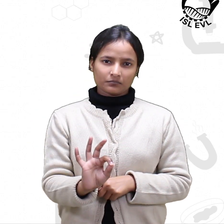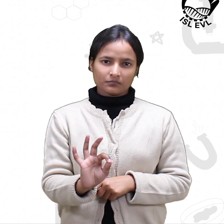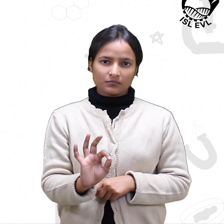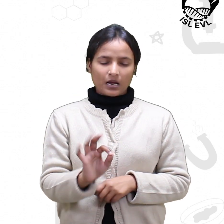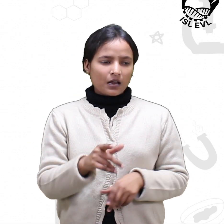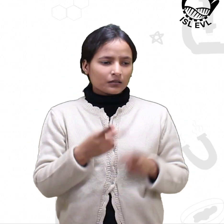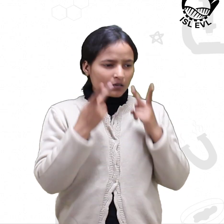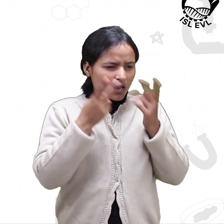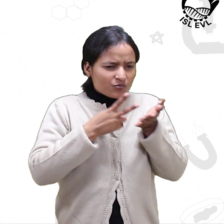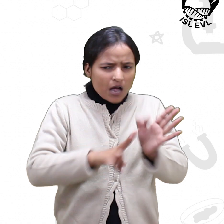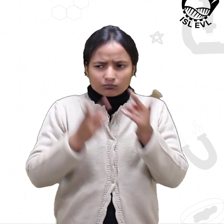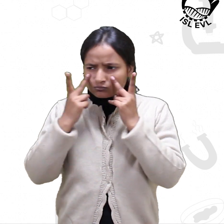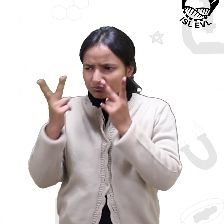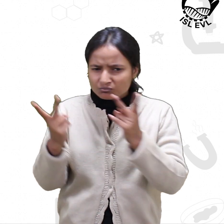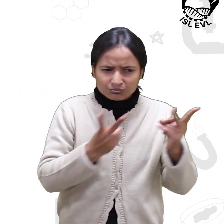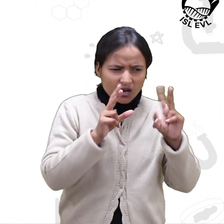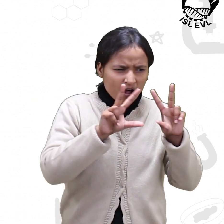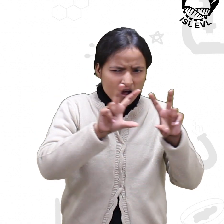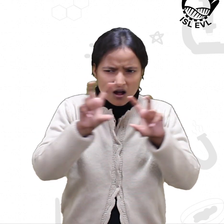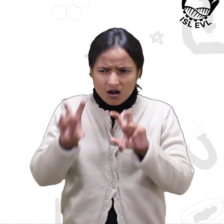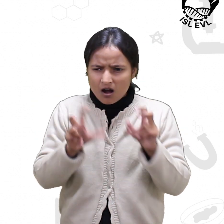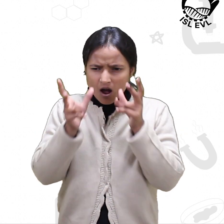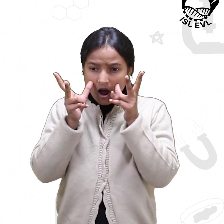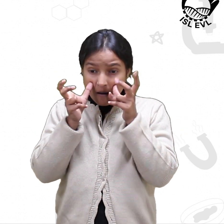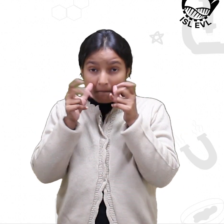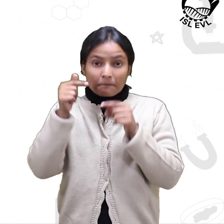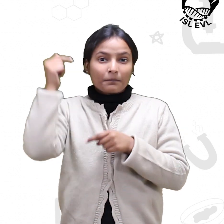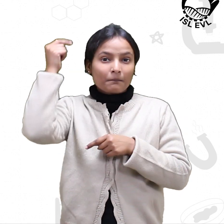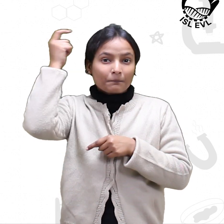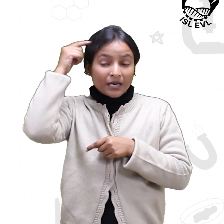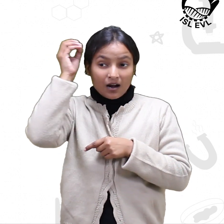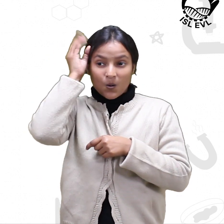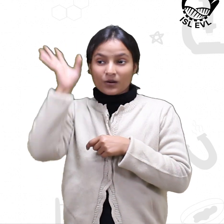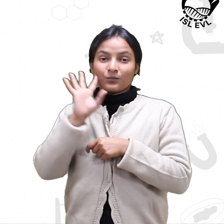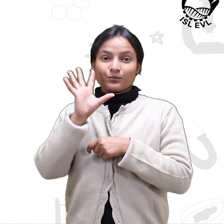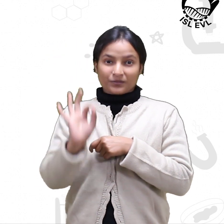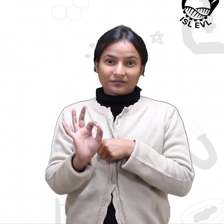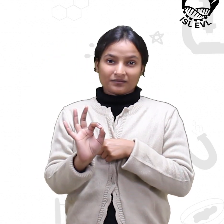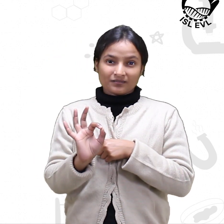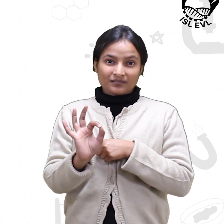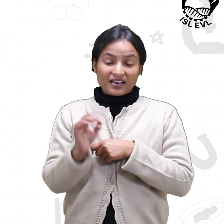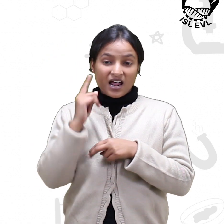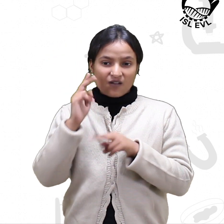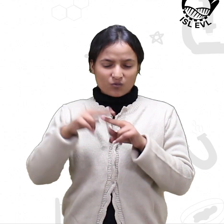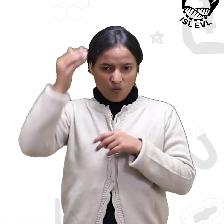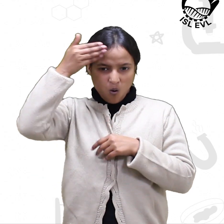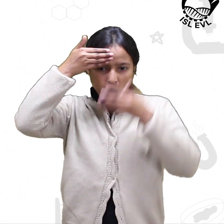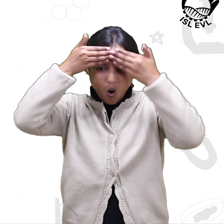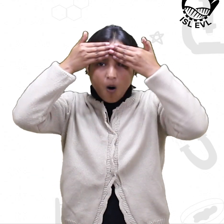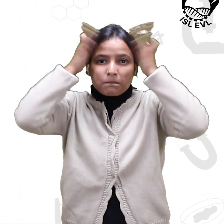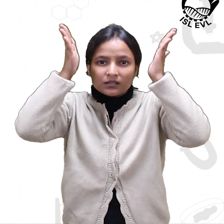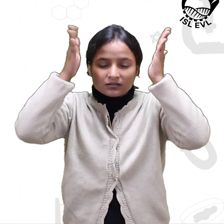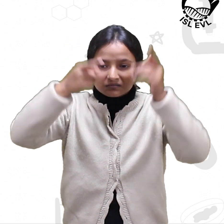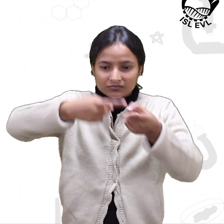surroundings, pointing out plants and animals and insects all the time. Keeping us aware of our natural